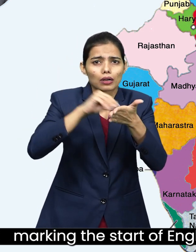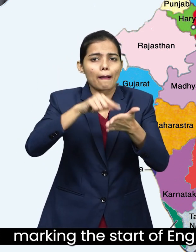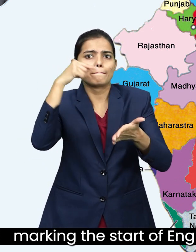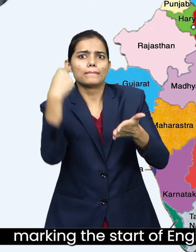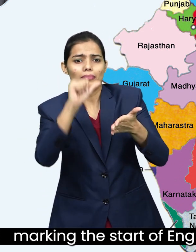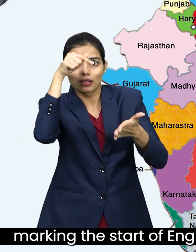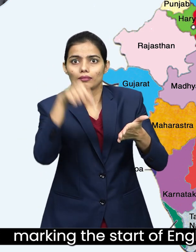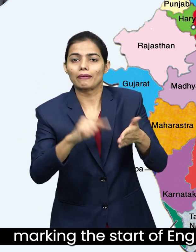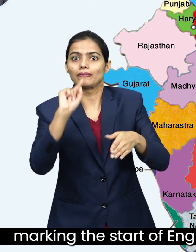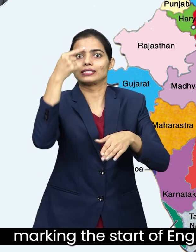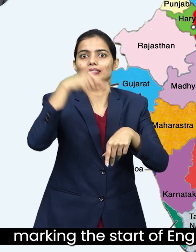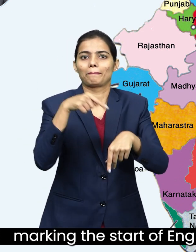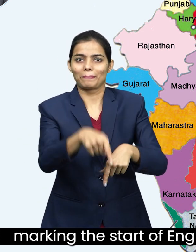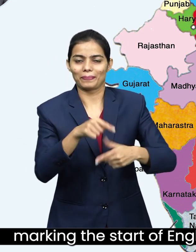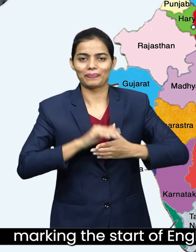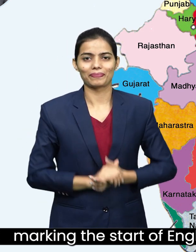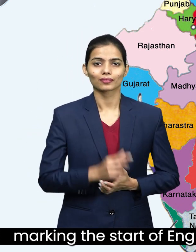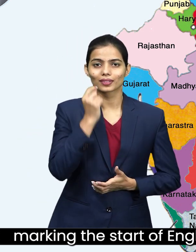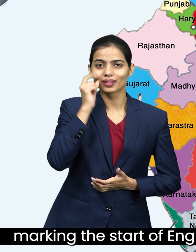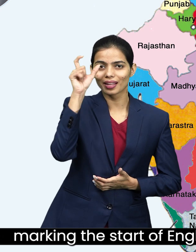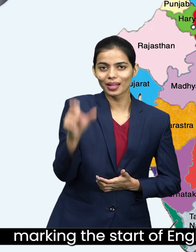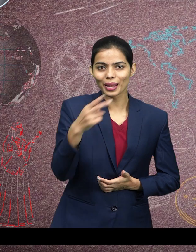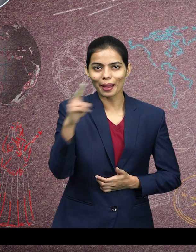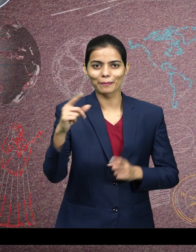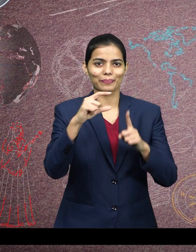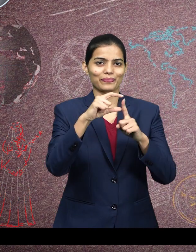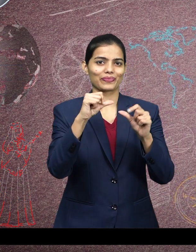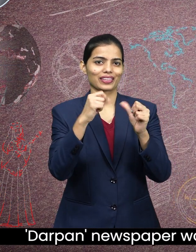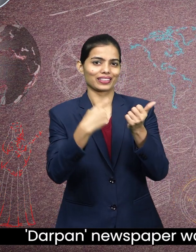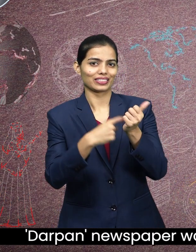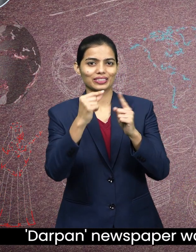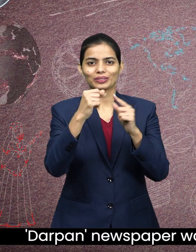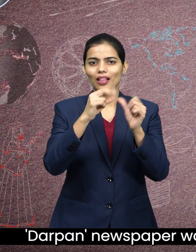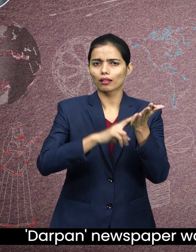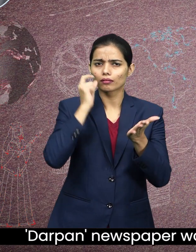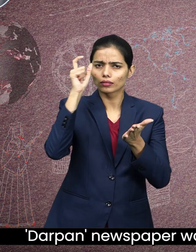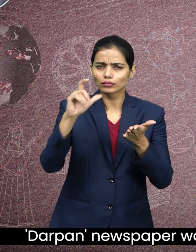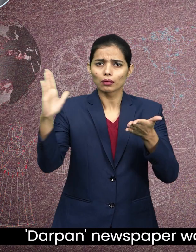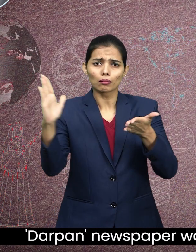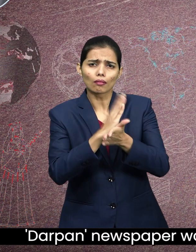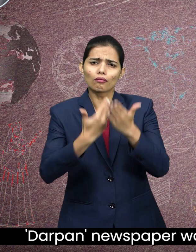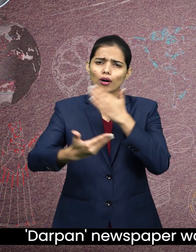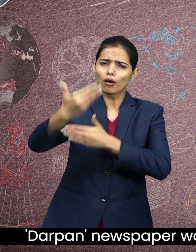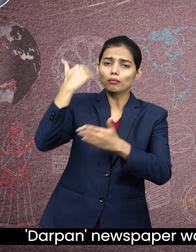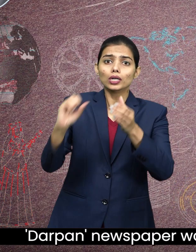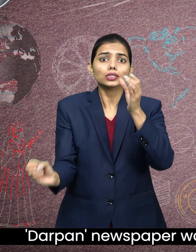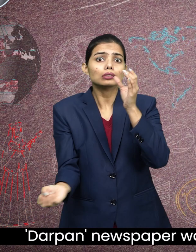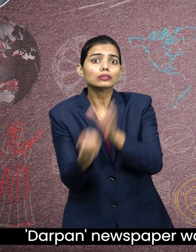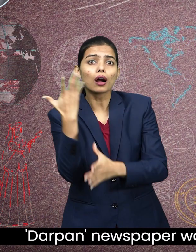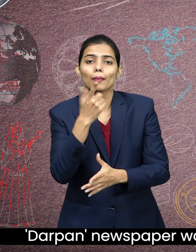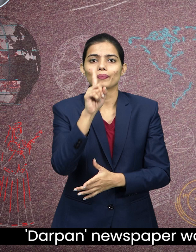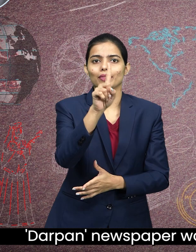Darpan. Darpan newspaper was established